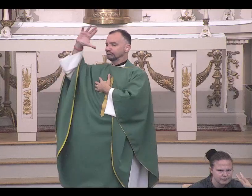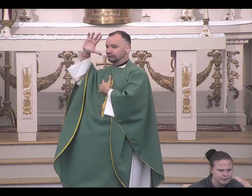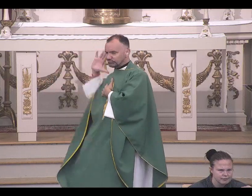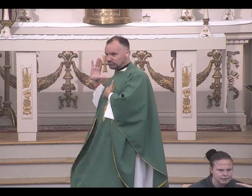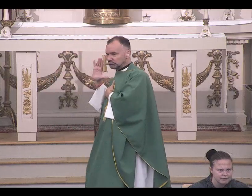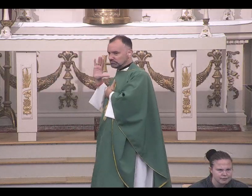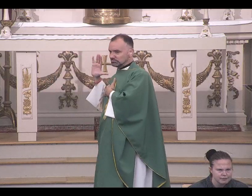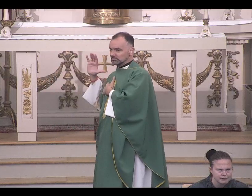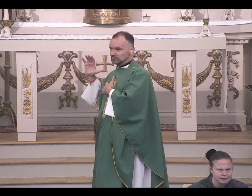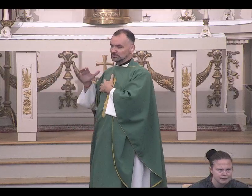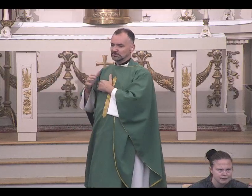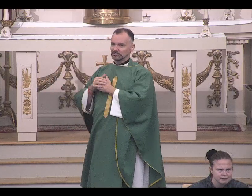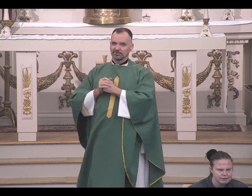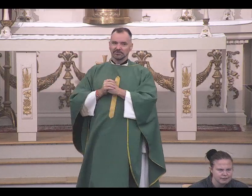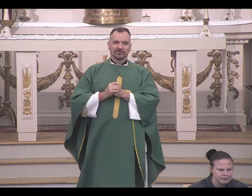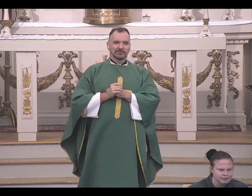Things used to be so different.